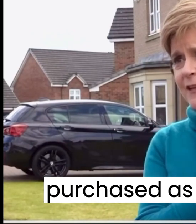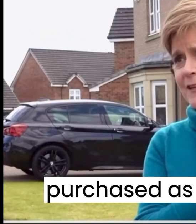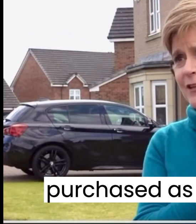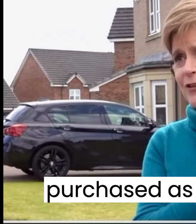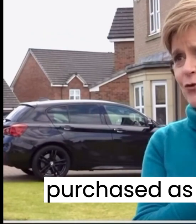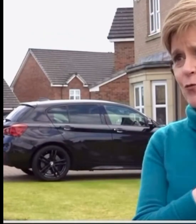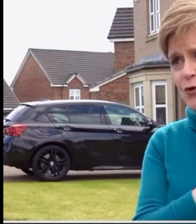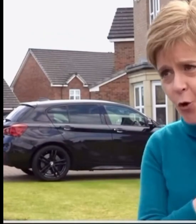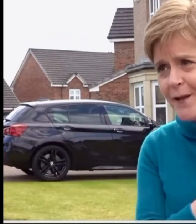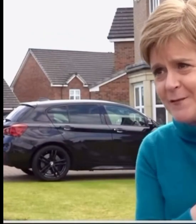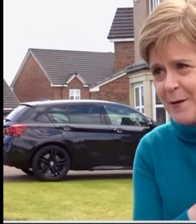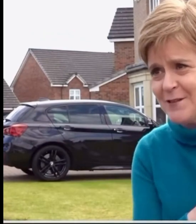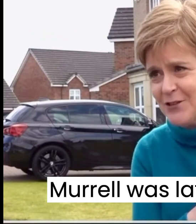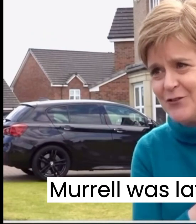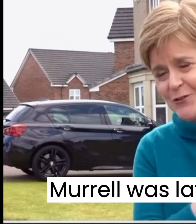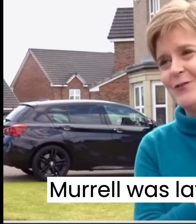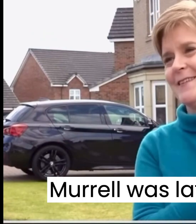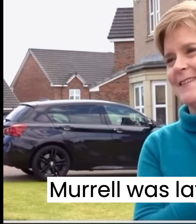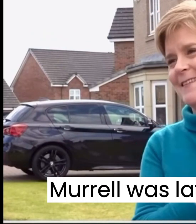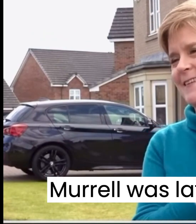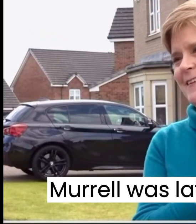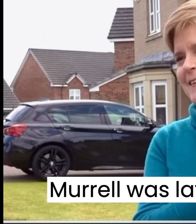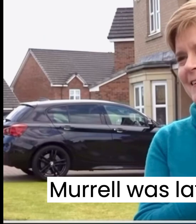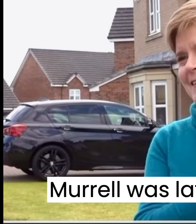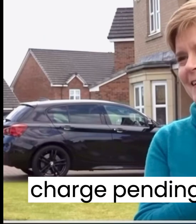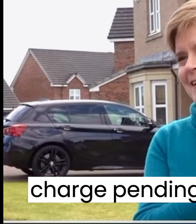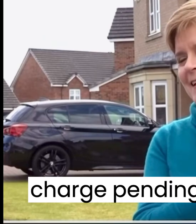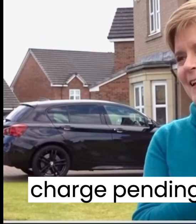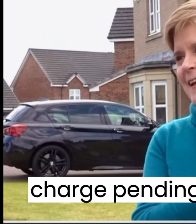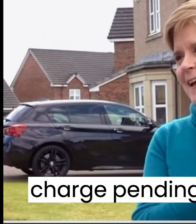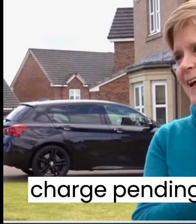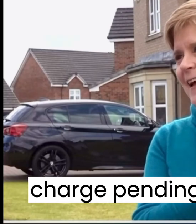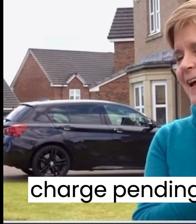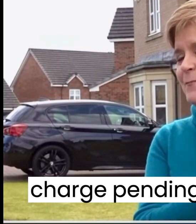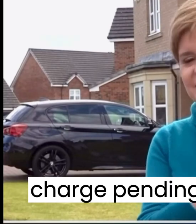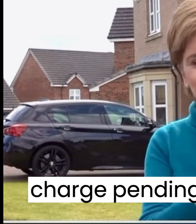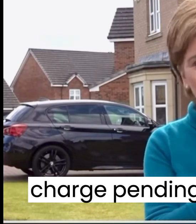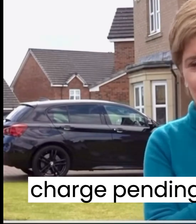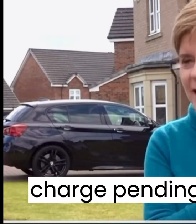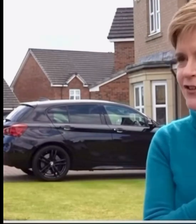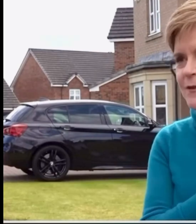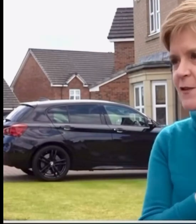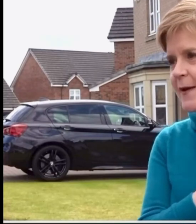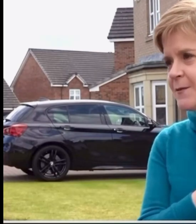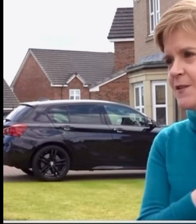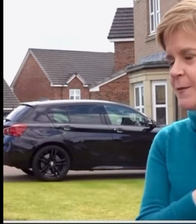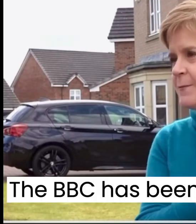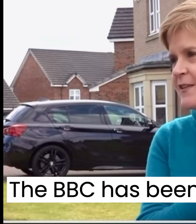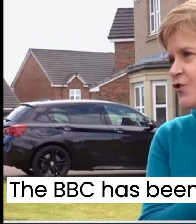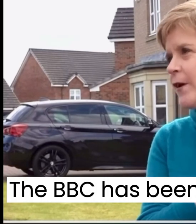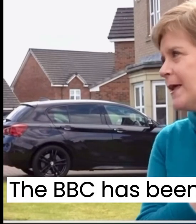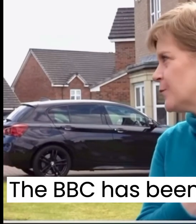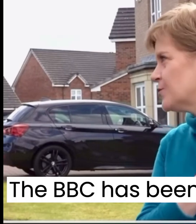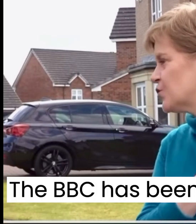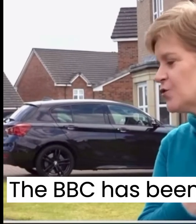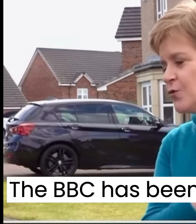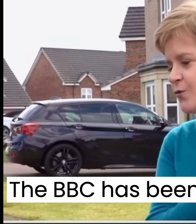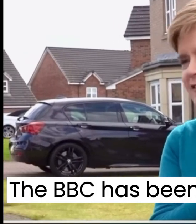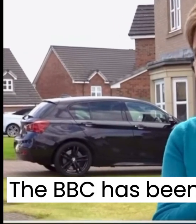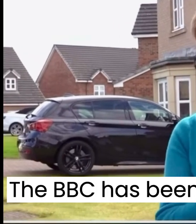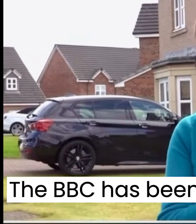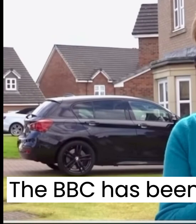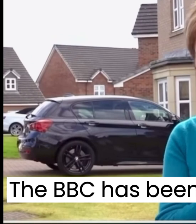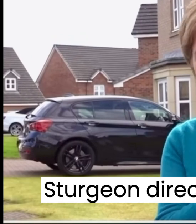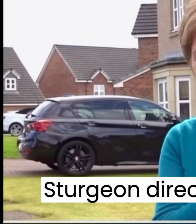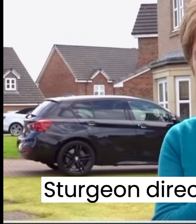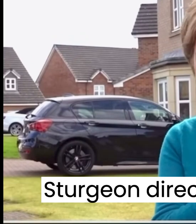campaign bus. Mr. Murrell was later released without charge pending further investigation. The BBC has been unable